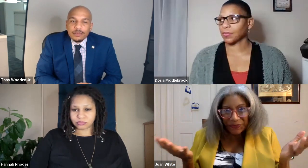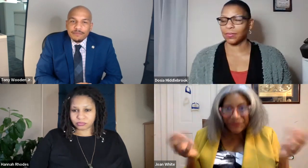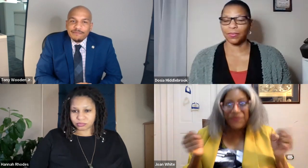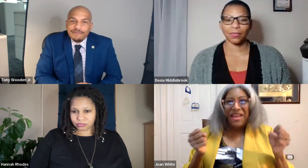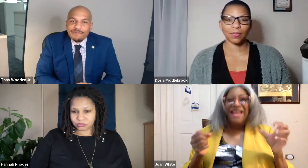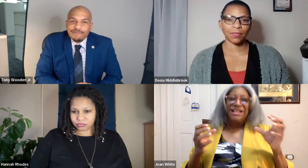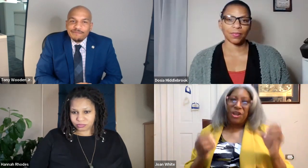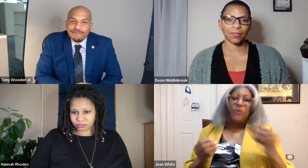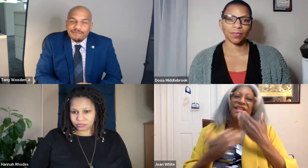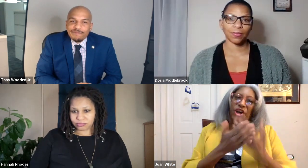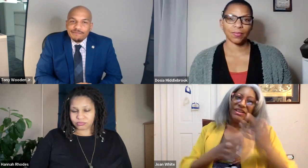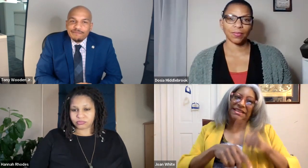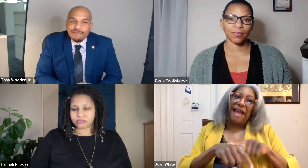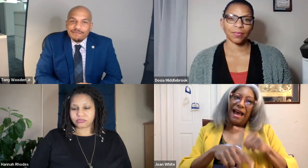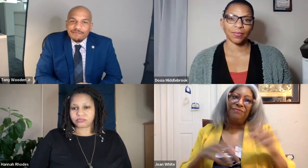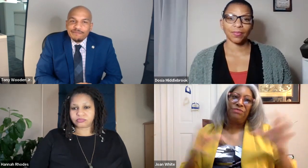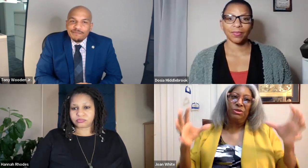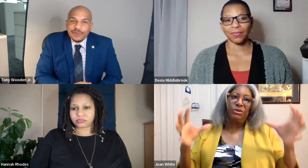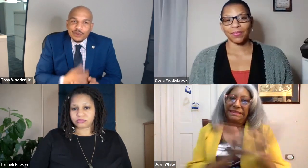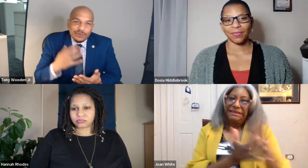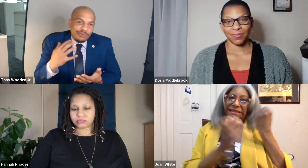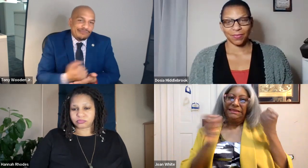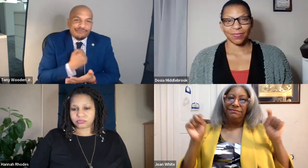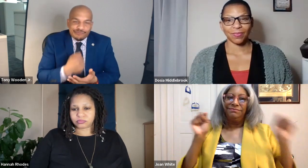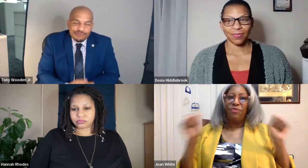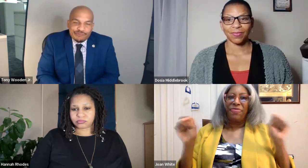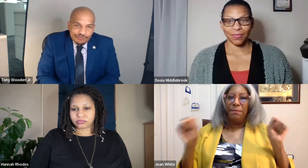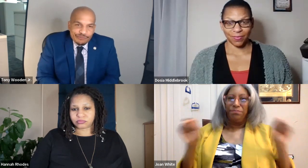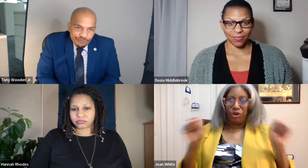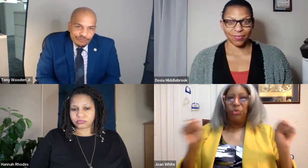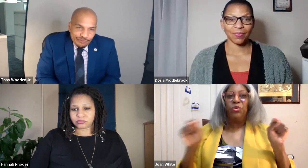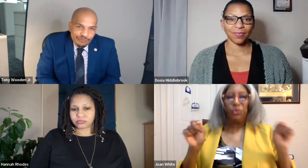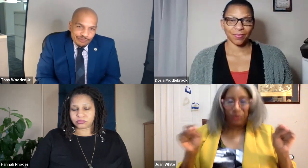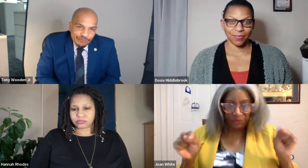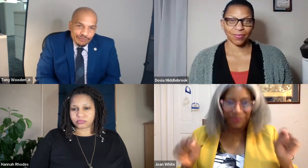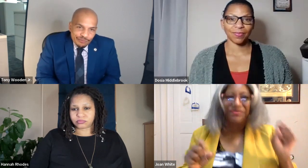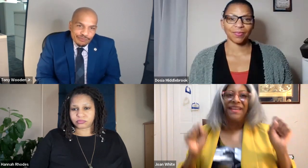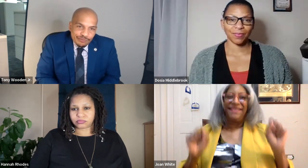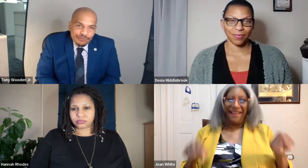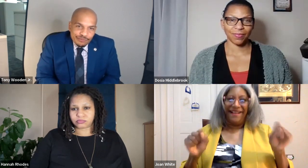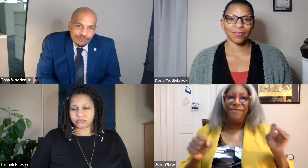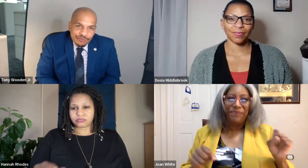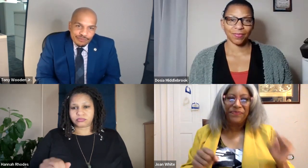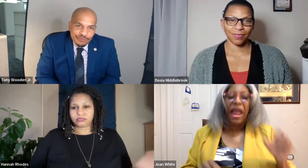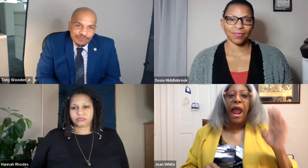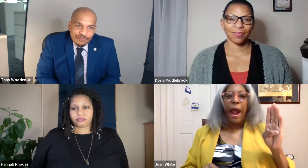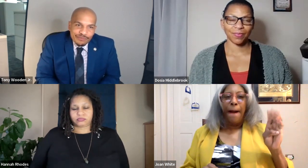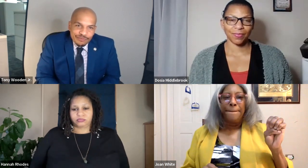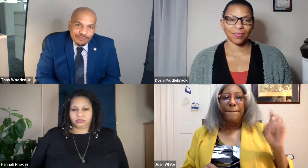precedes them that we might not know about. So I think it's a good time to try to sit with them and ask them all the